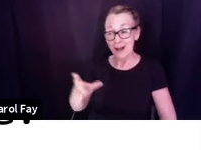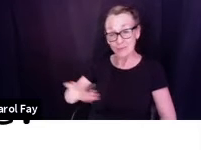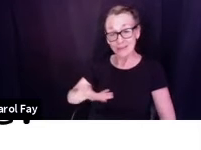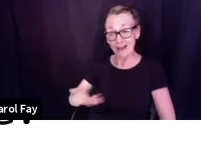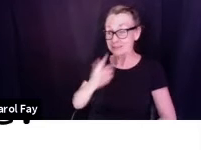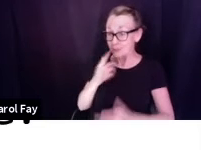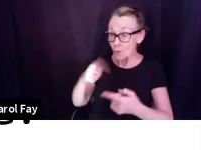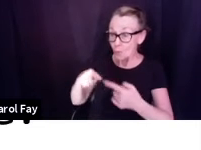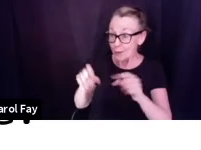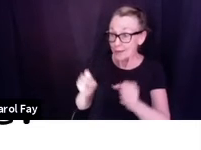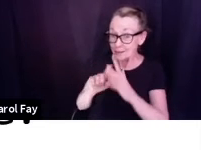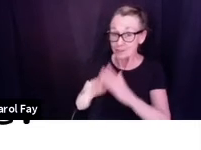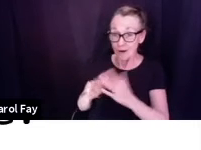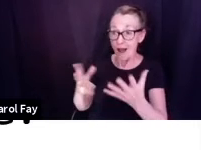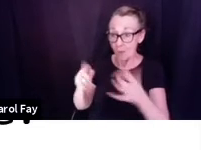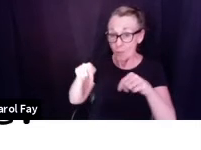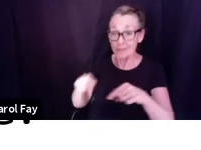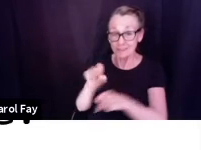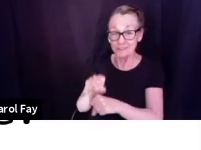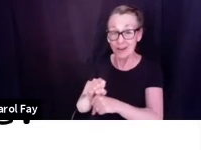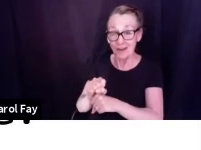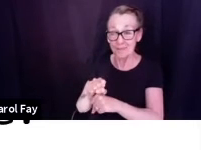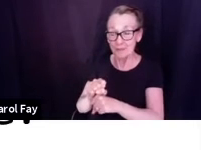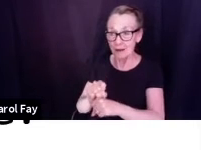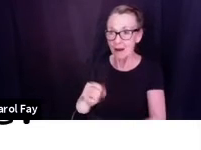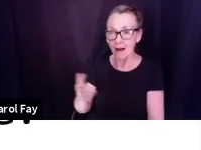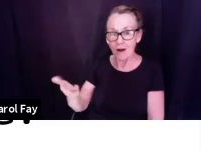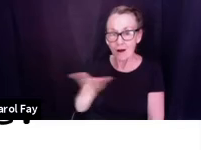start? I want this job. And I got it.